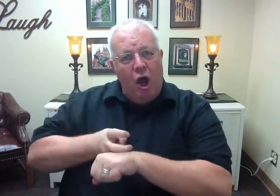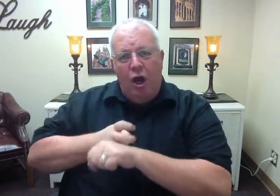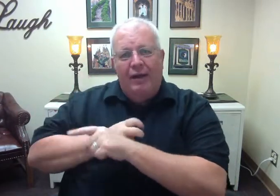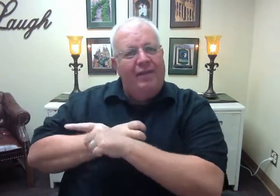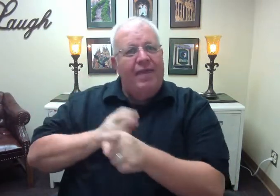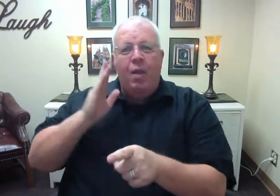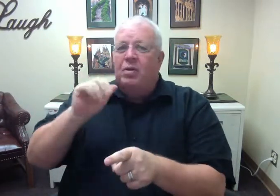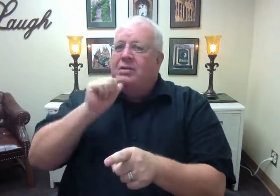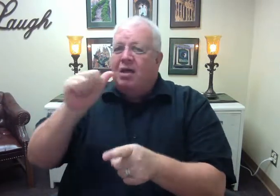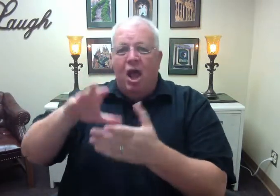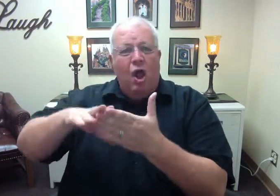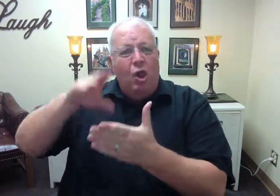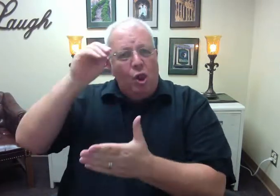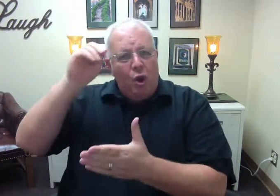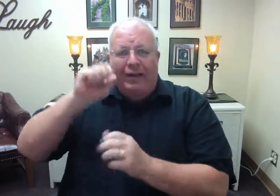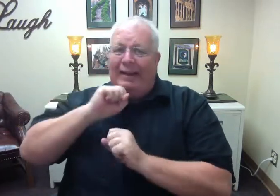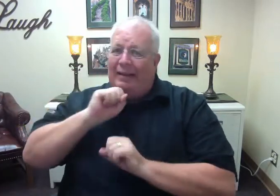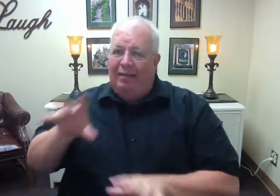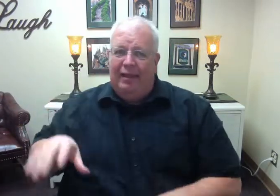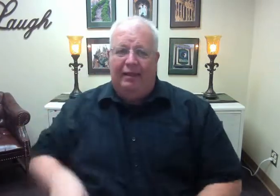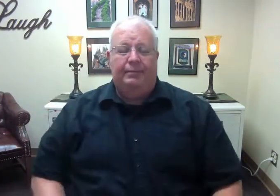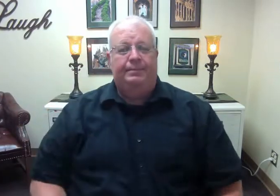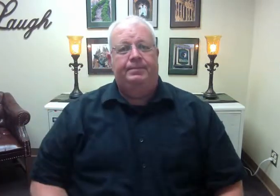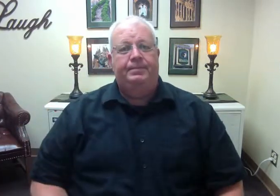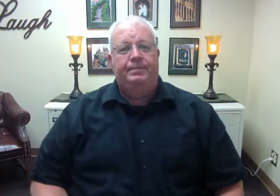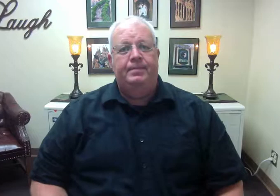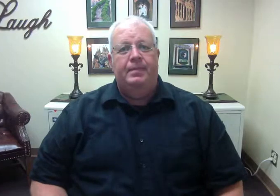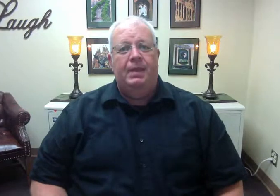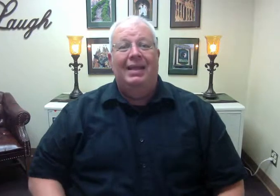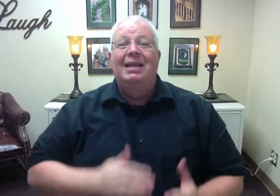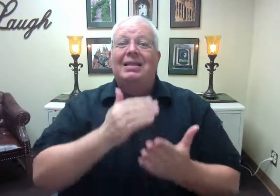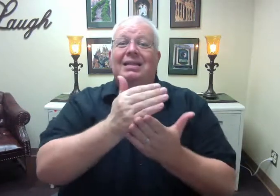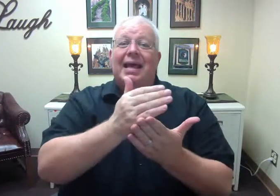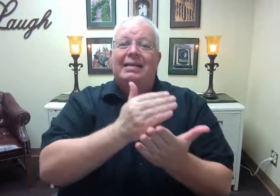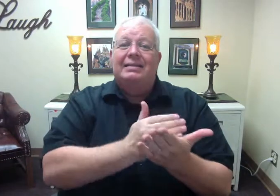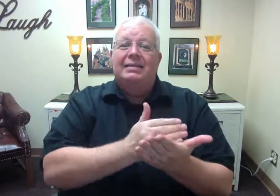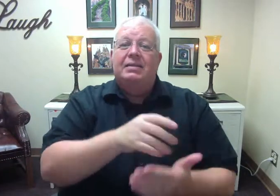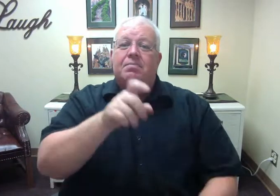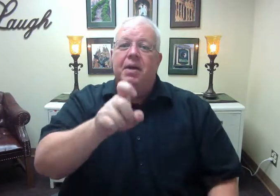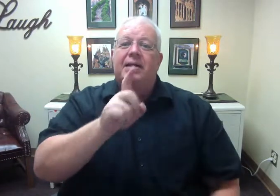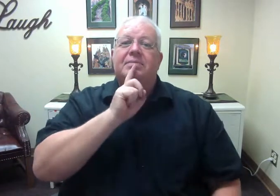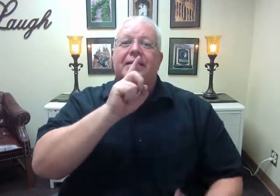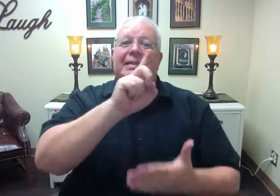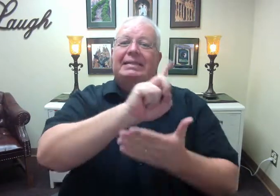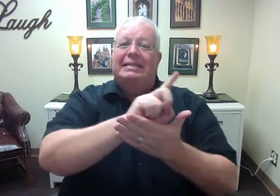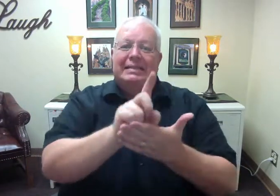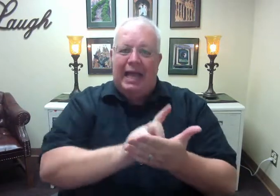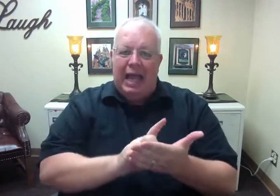Lessons must be designed to be just out of reach of a child working alone.